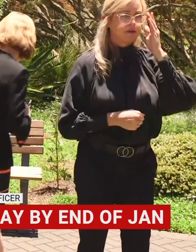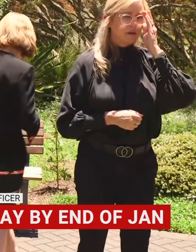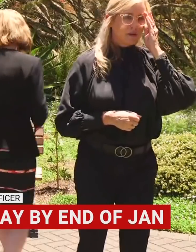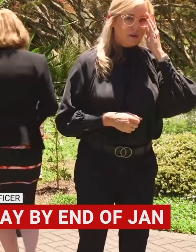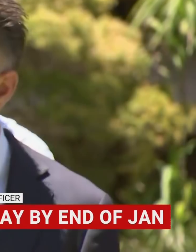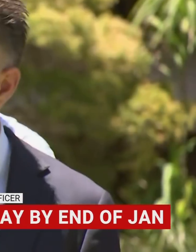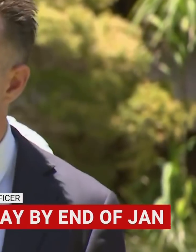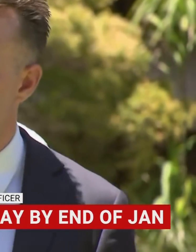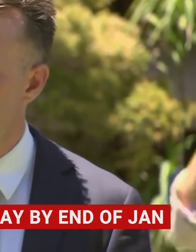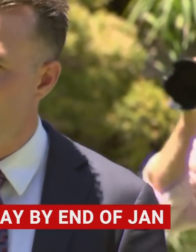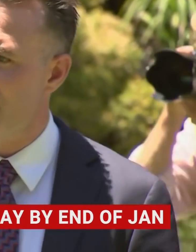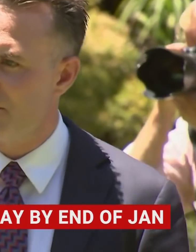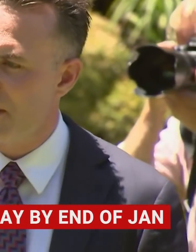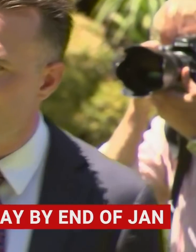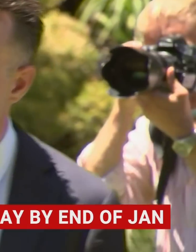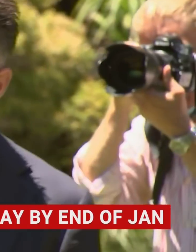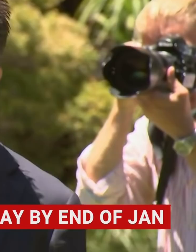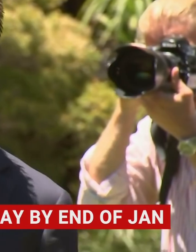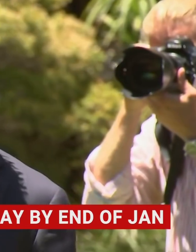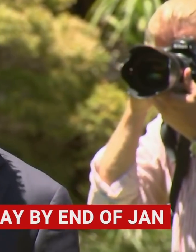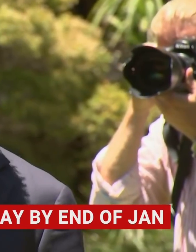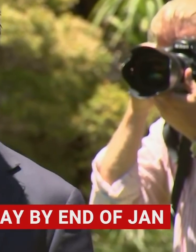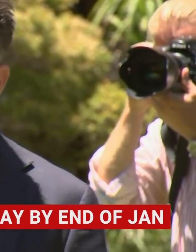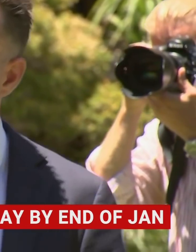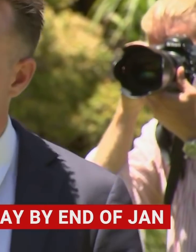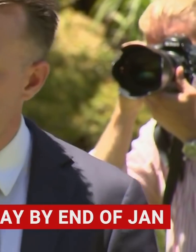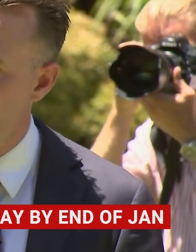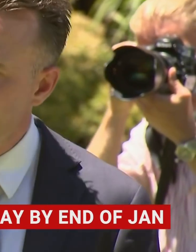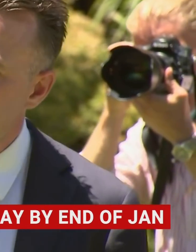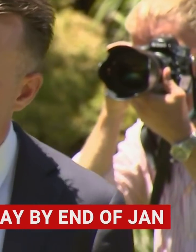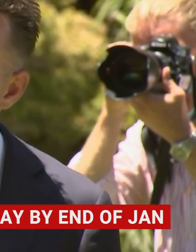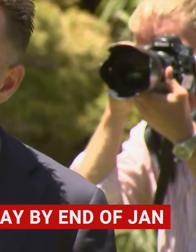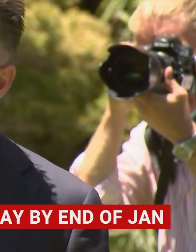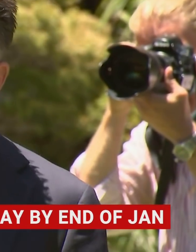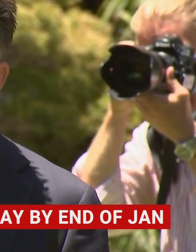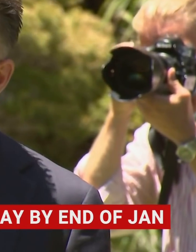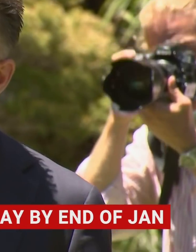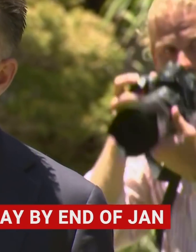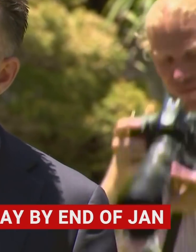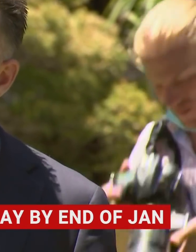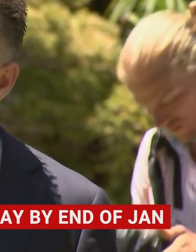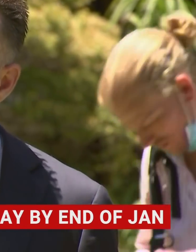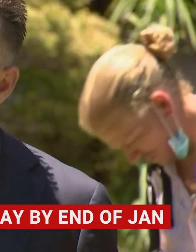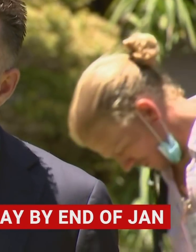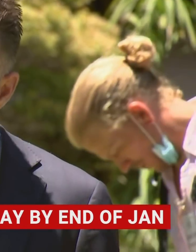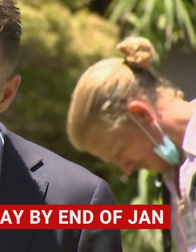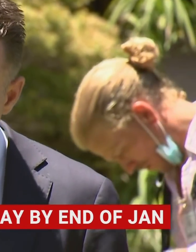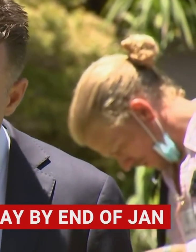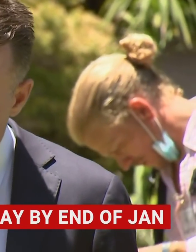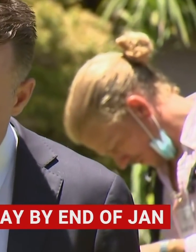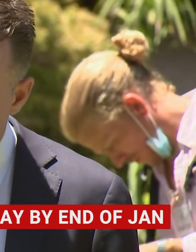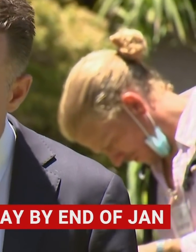Ask you a question about these large numbers of people that are in isolation at the moment. You yourself say that we have to live with COVID.